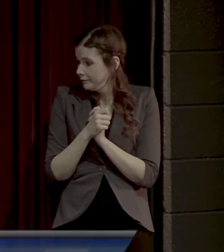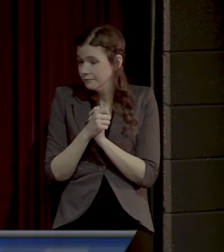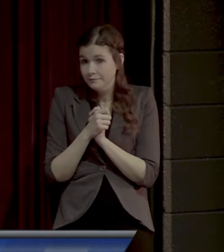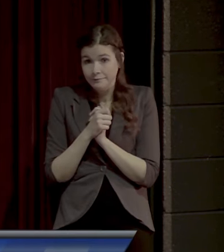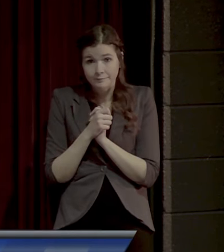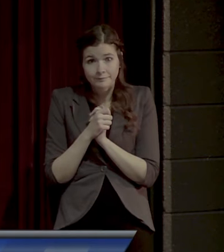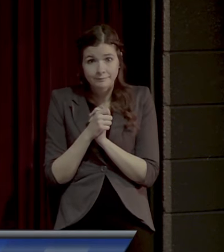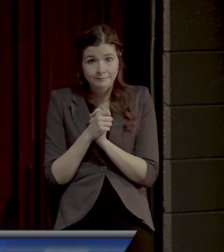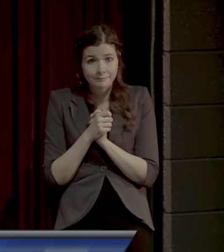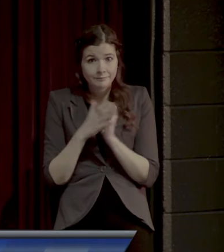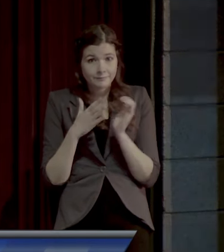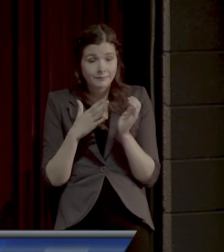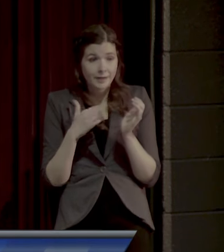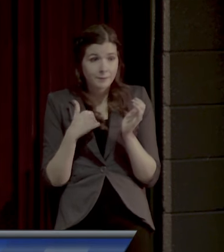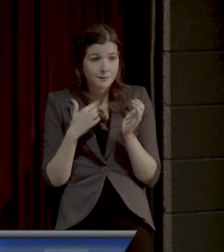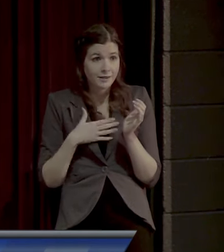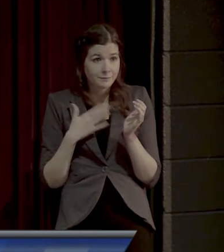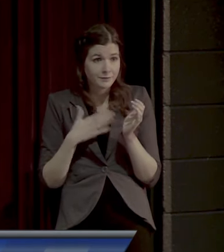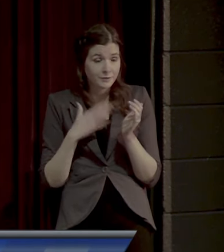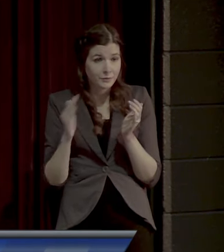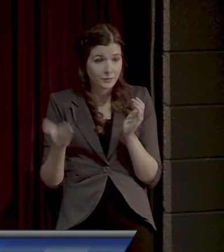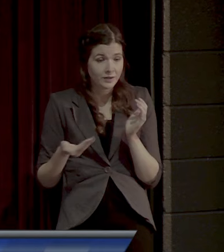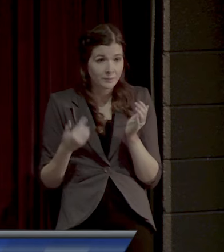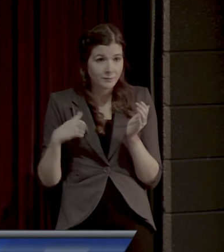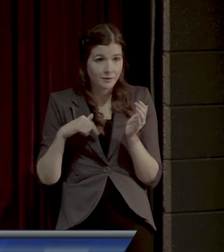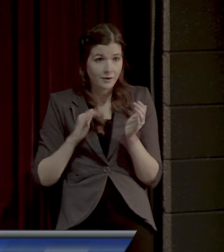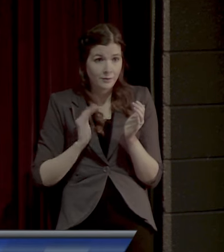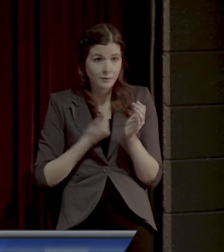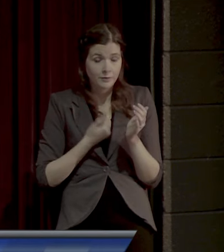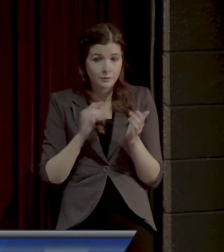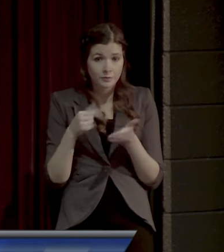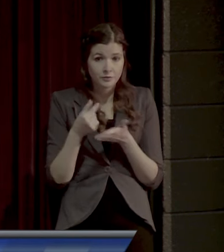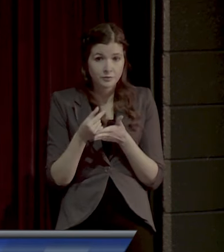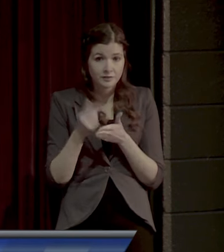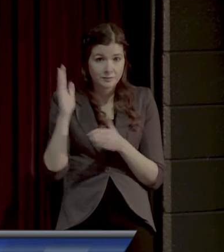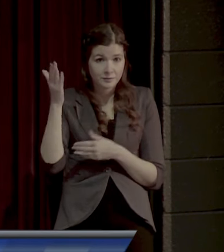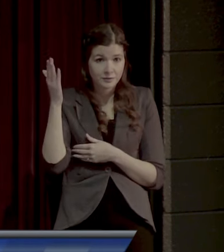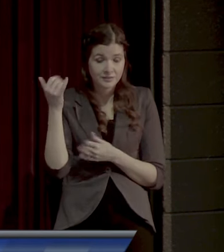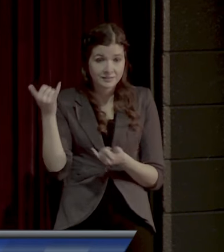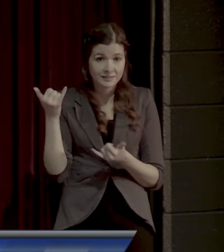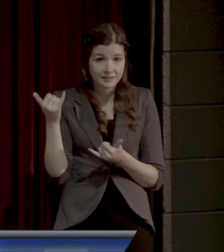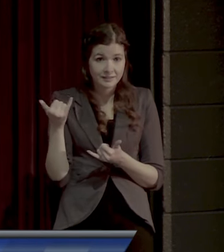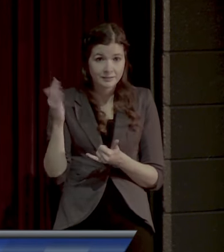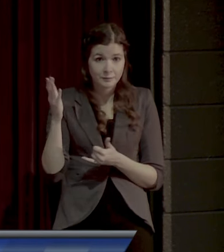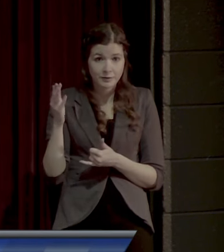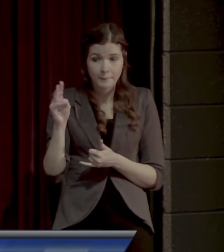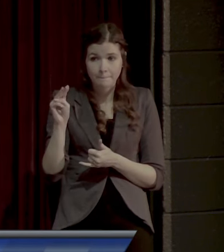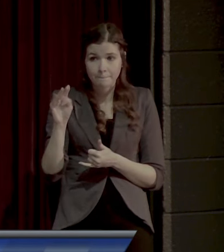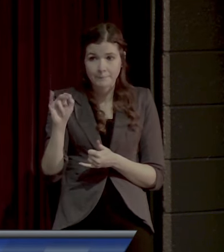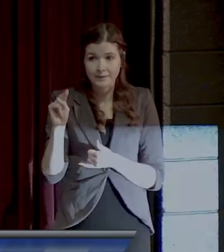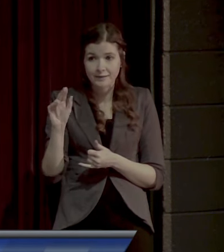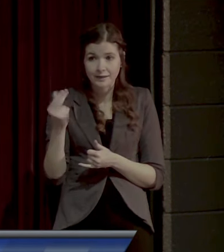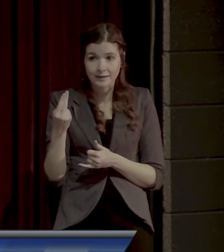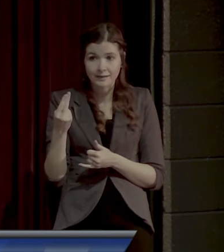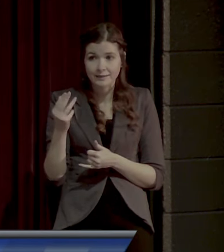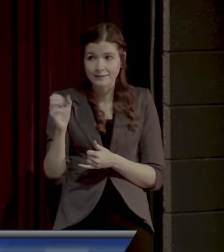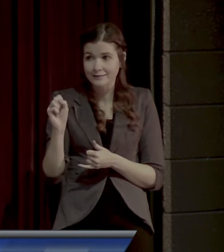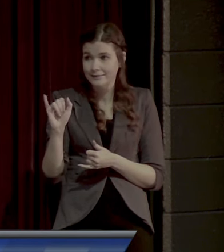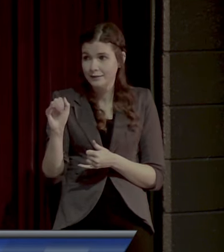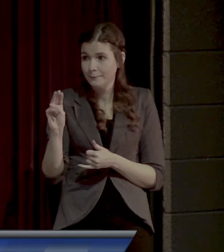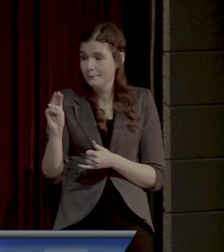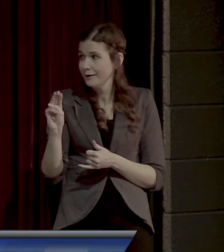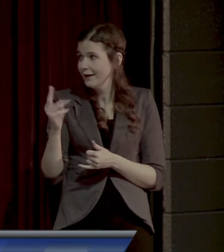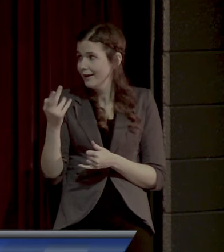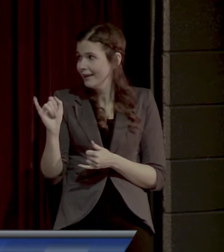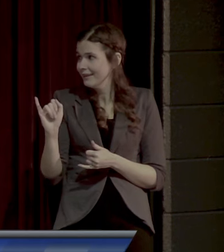It's my pleasure to welcome our commencement speaker, and today's commencement speaker is Mina Simhai, and it's like a welcome home for